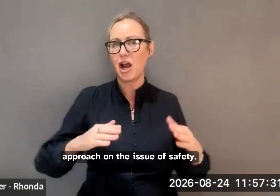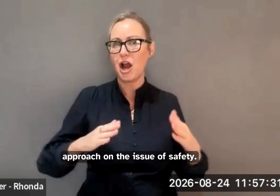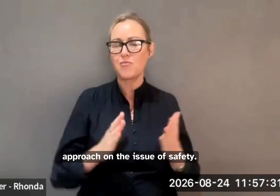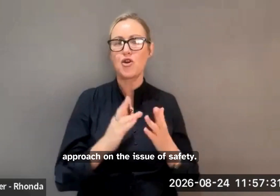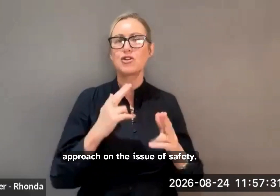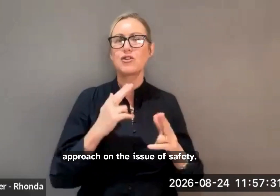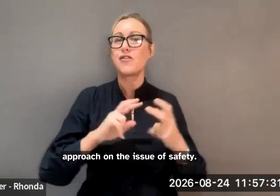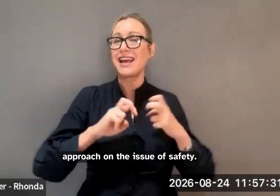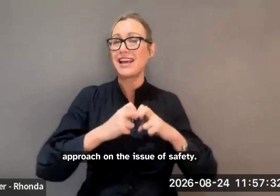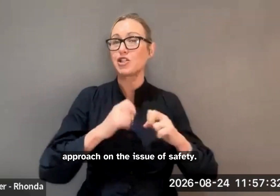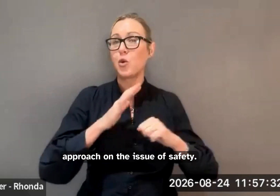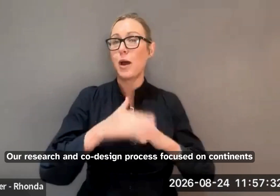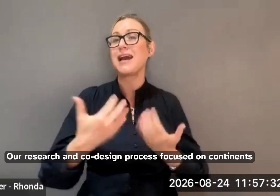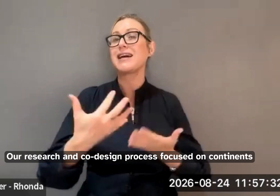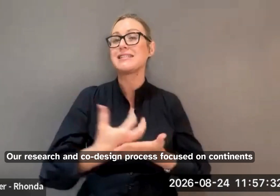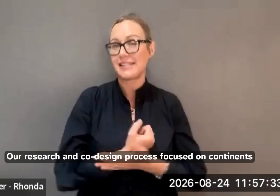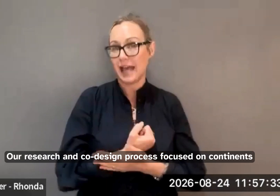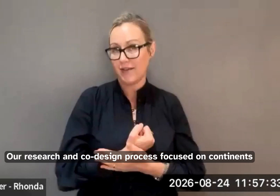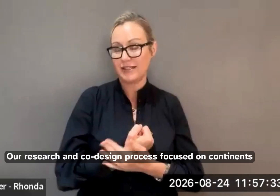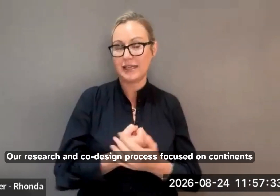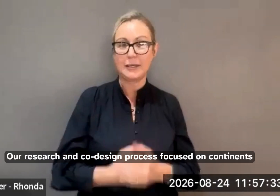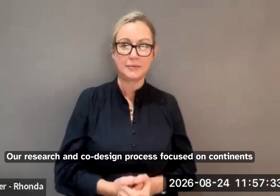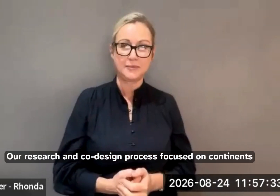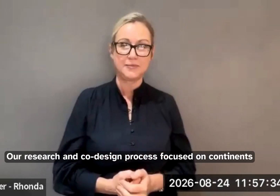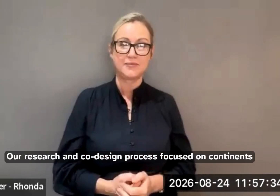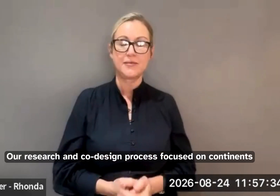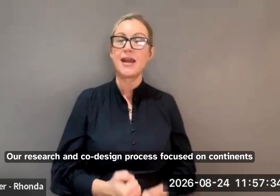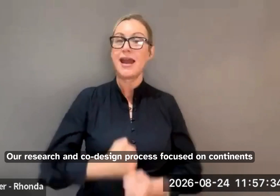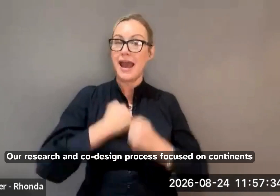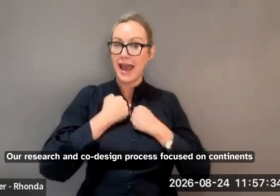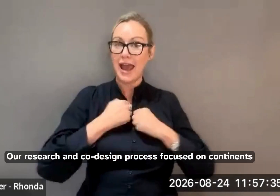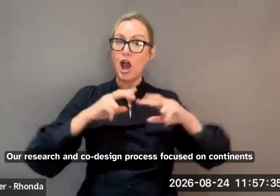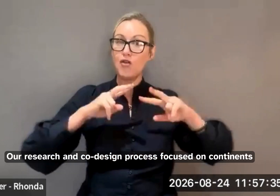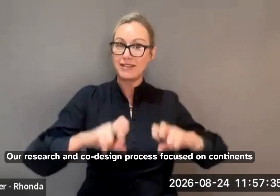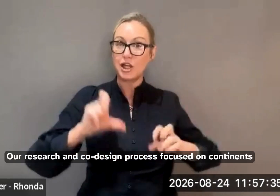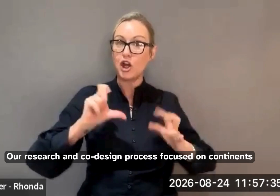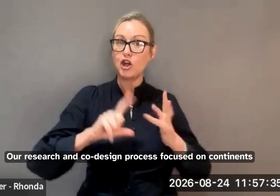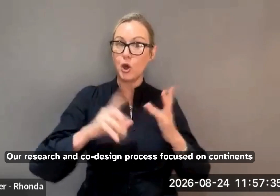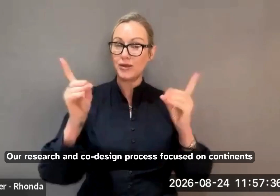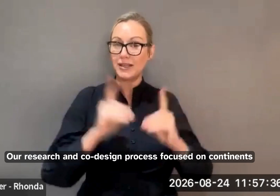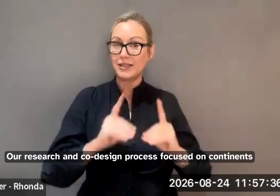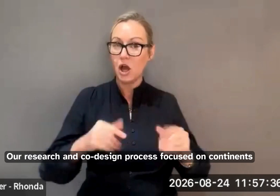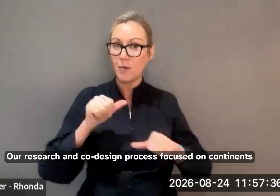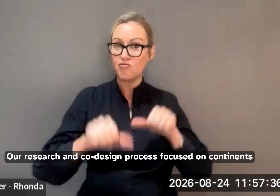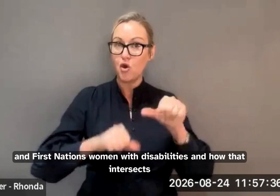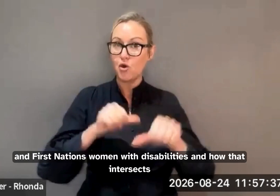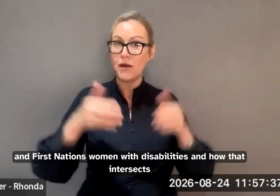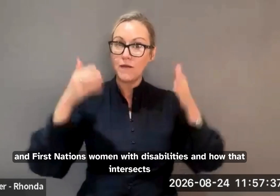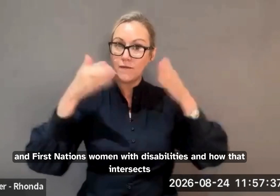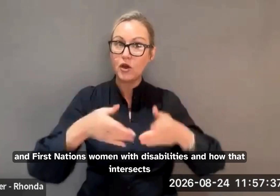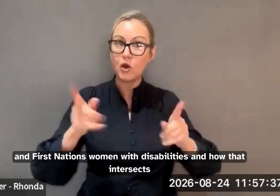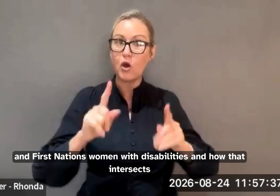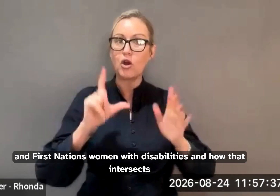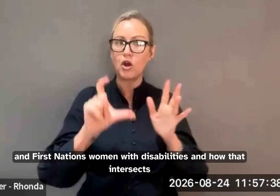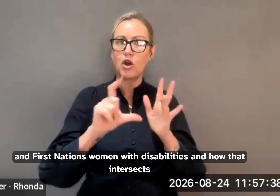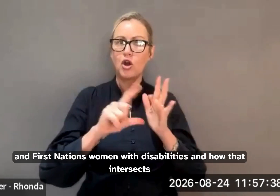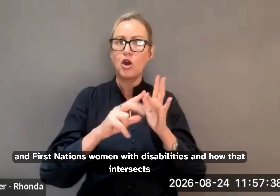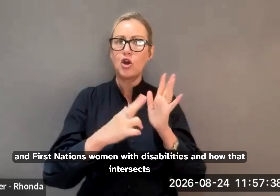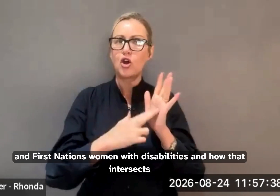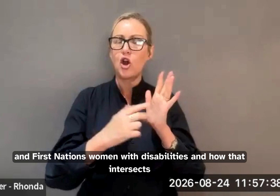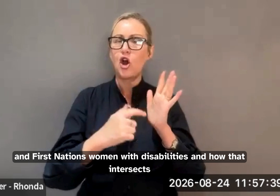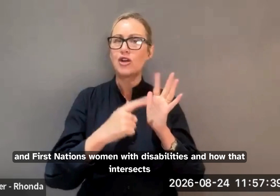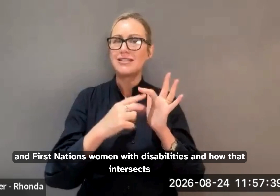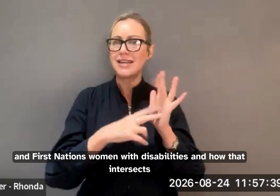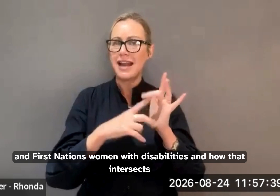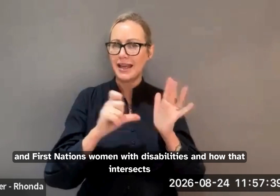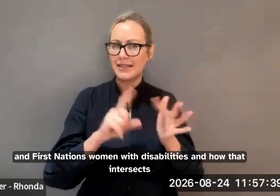of safety. Our research and co-design process focused on continence and First